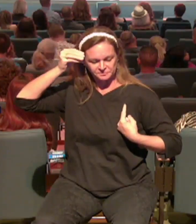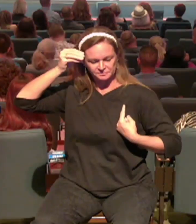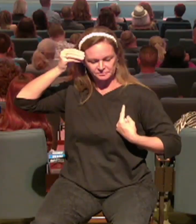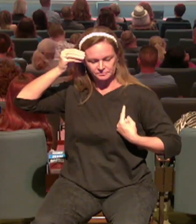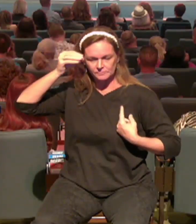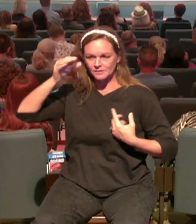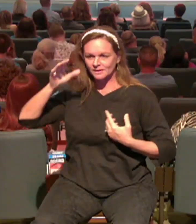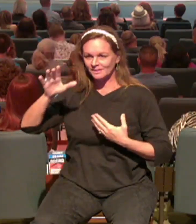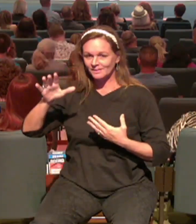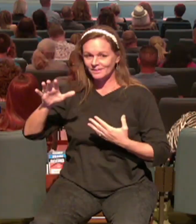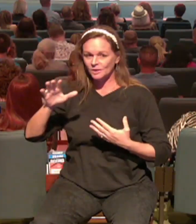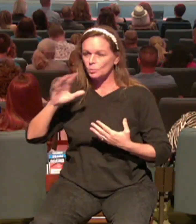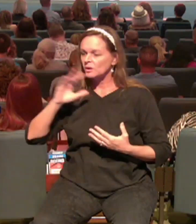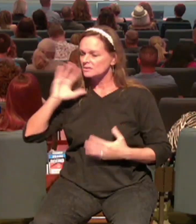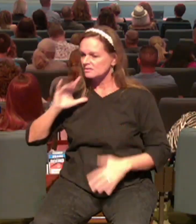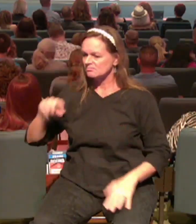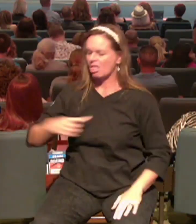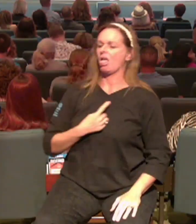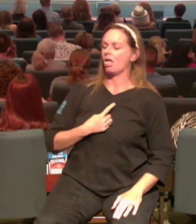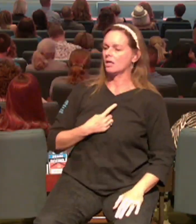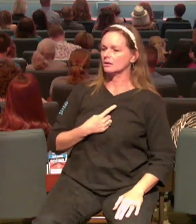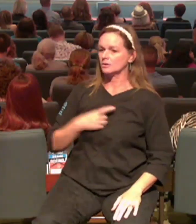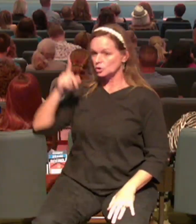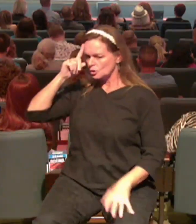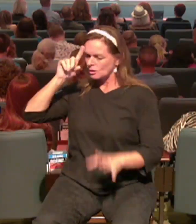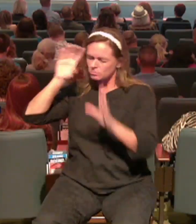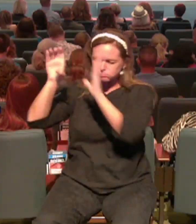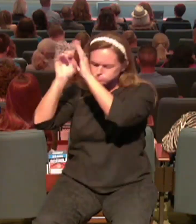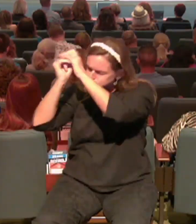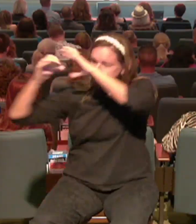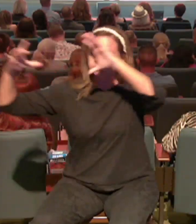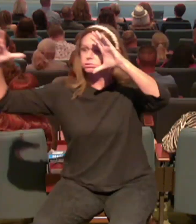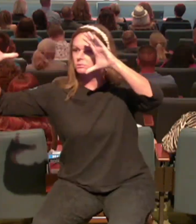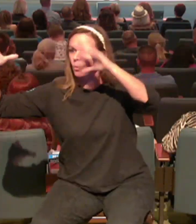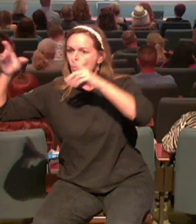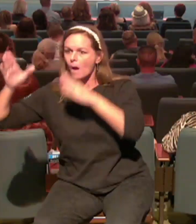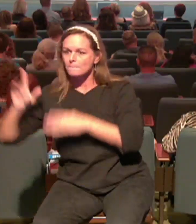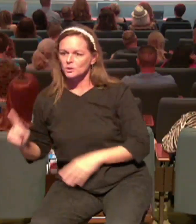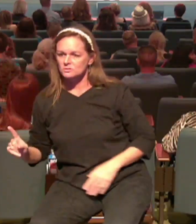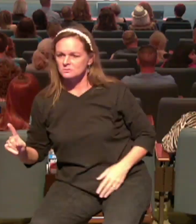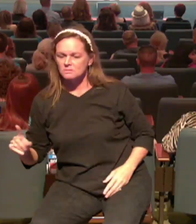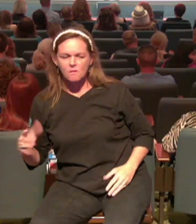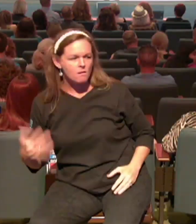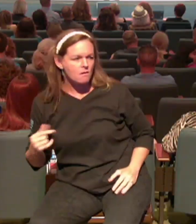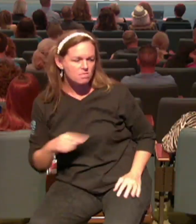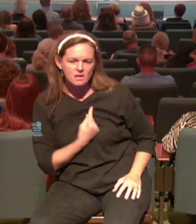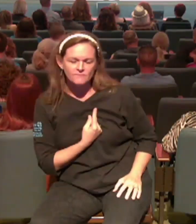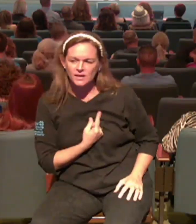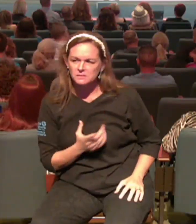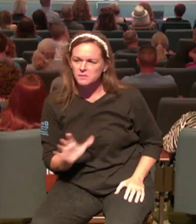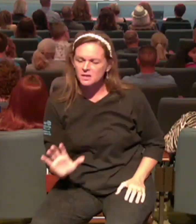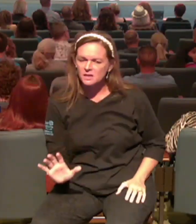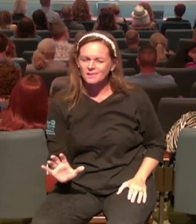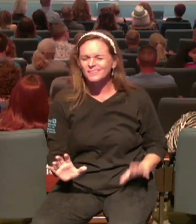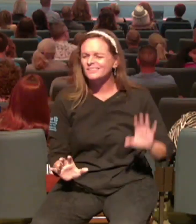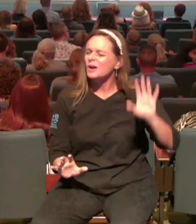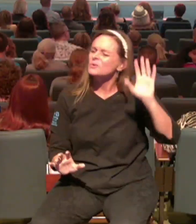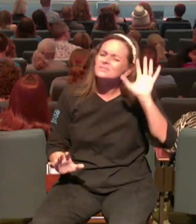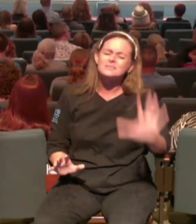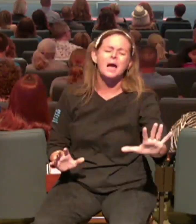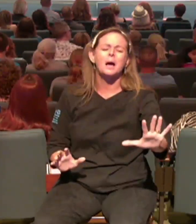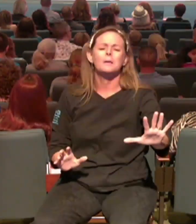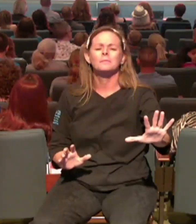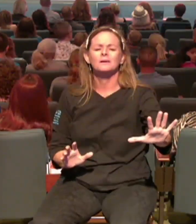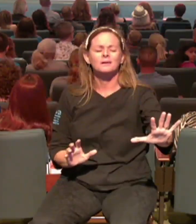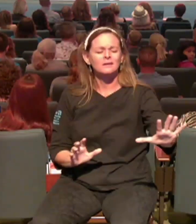to your mind. You know who they are. Do you know that's the Holy Spirit saying, "Child, let it go. Man, I want to give you freedom. I want you to walk in